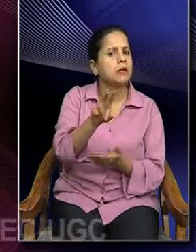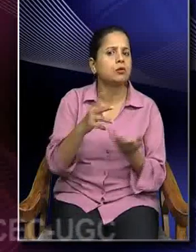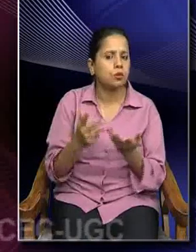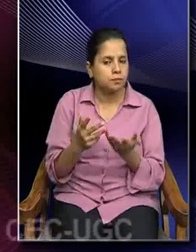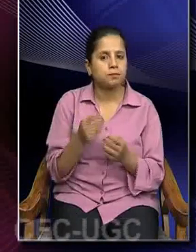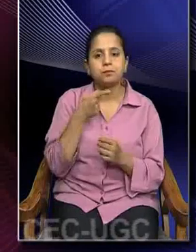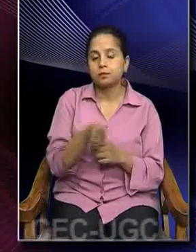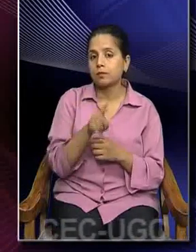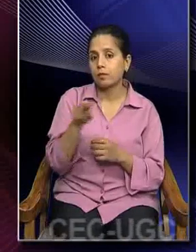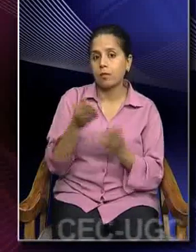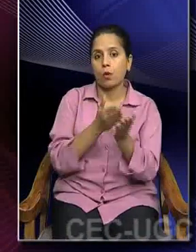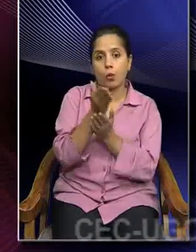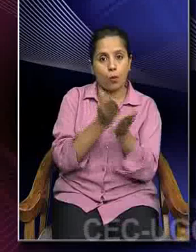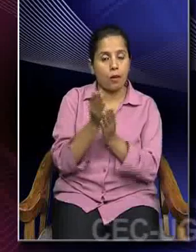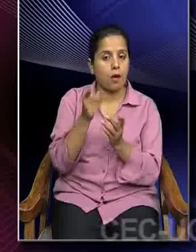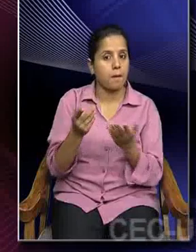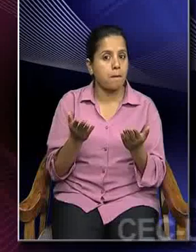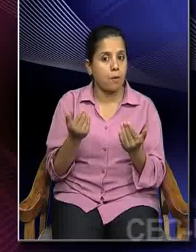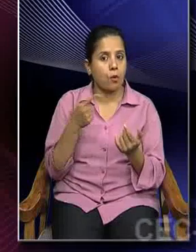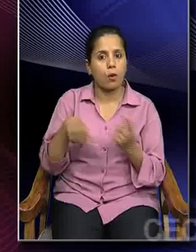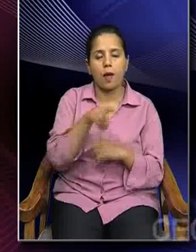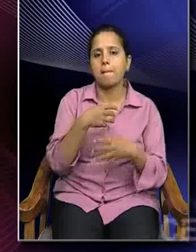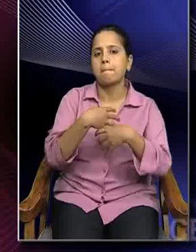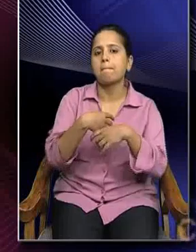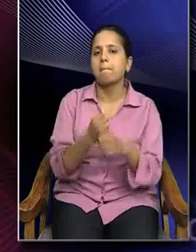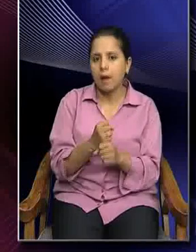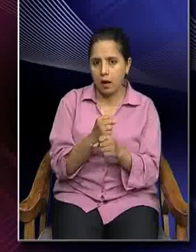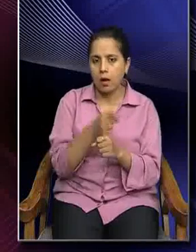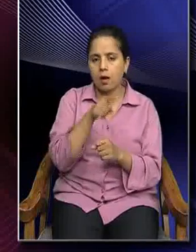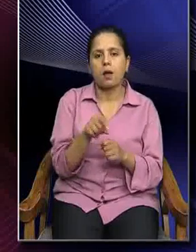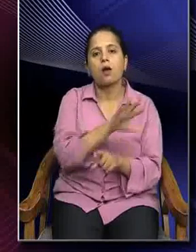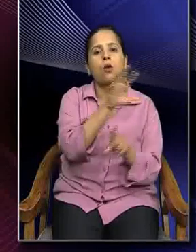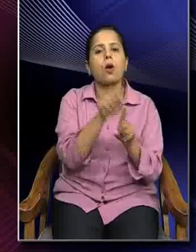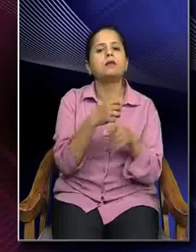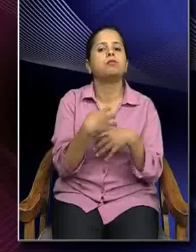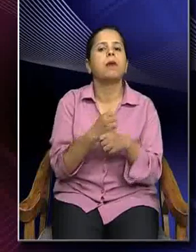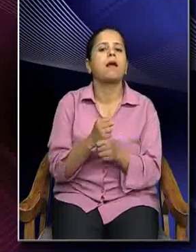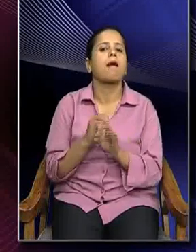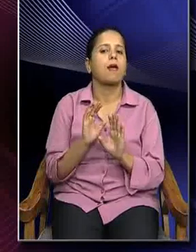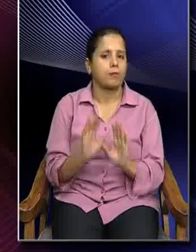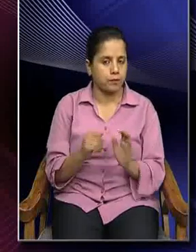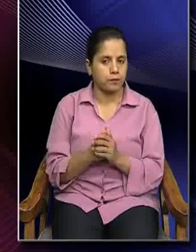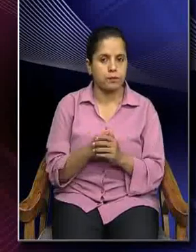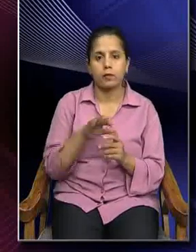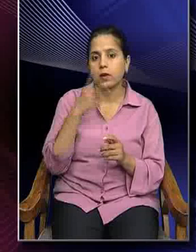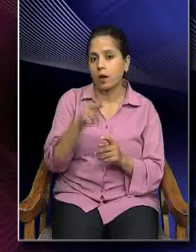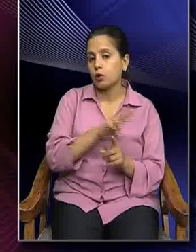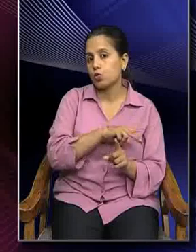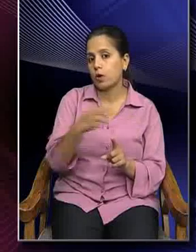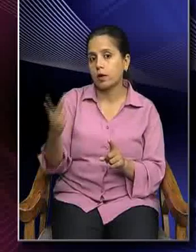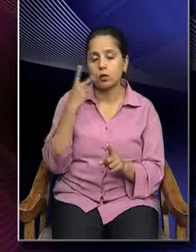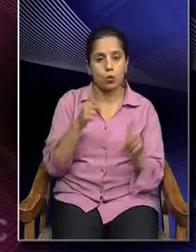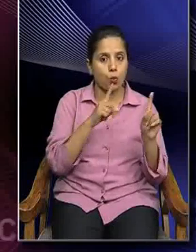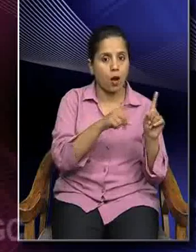means the ways by which it is created, culture is created and transferred from